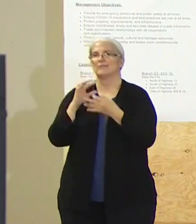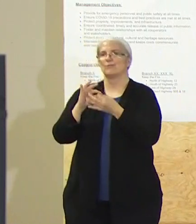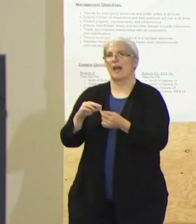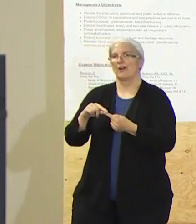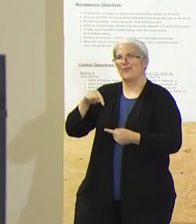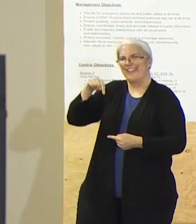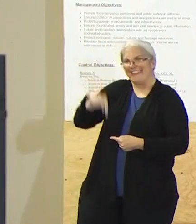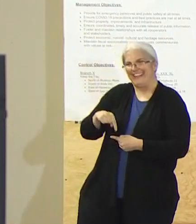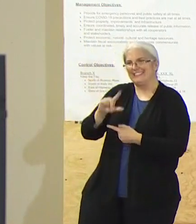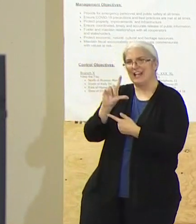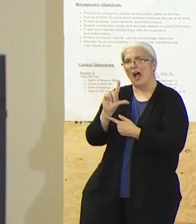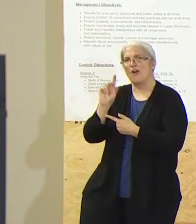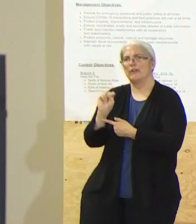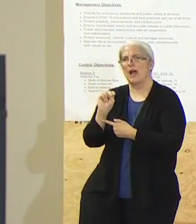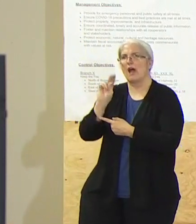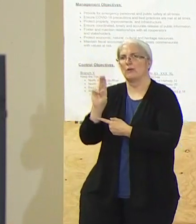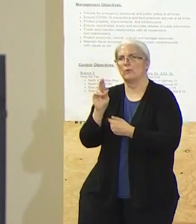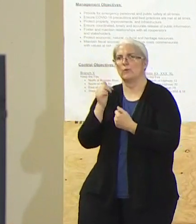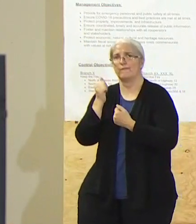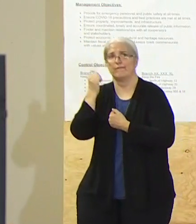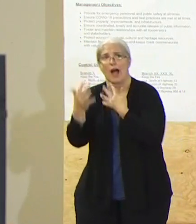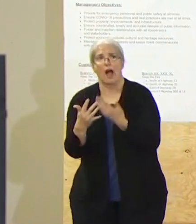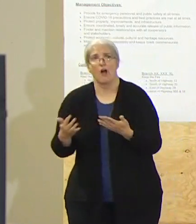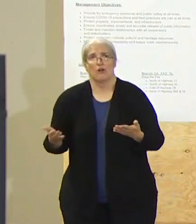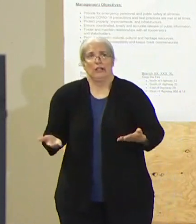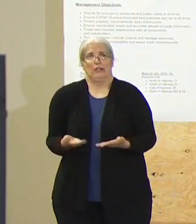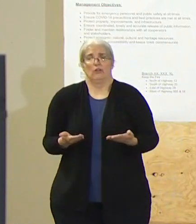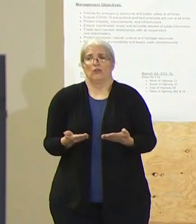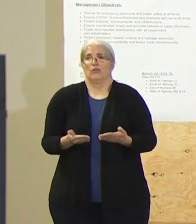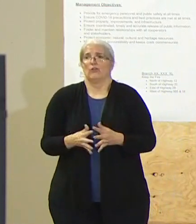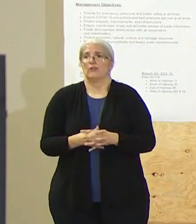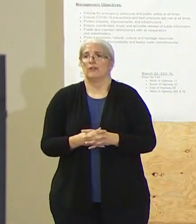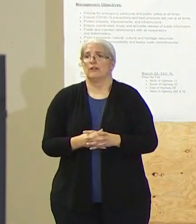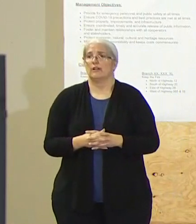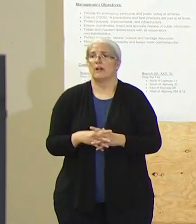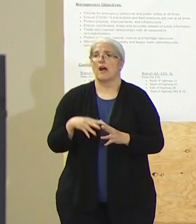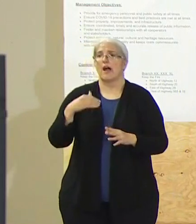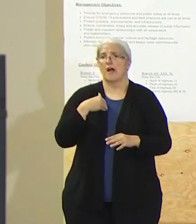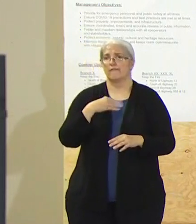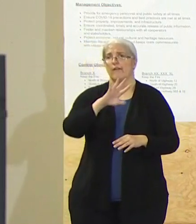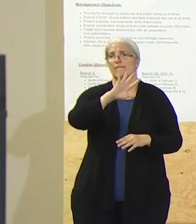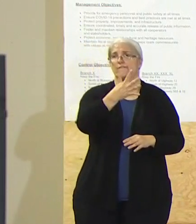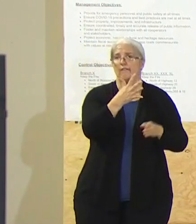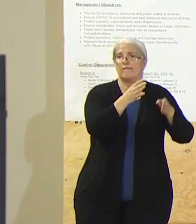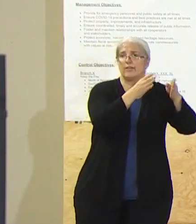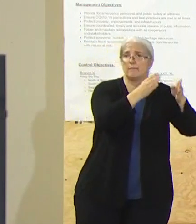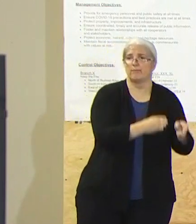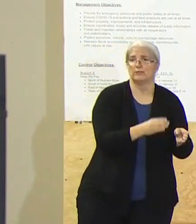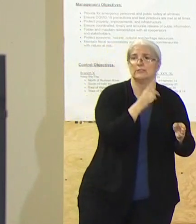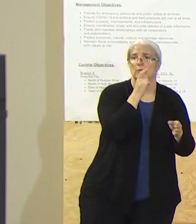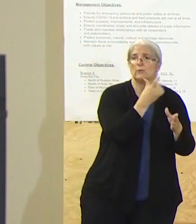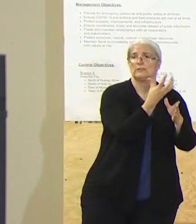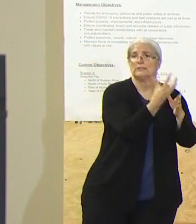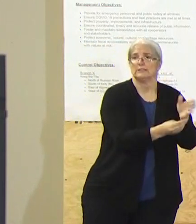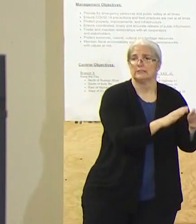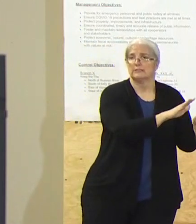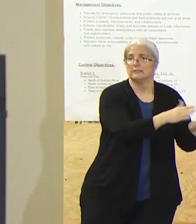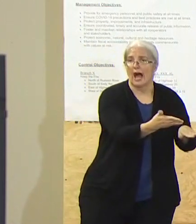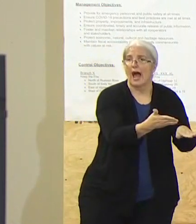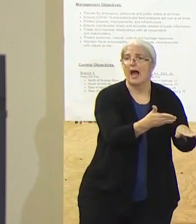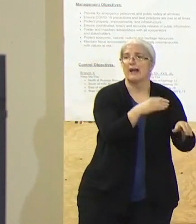at the LNU complex. We also had a 5th death in the state of California. And that was a pilot, a helicopter